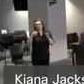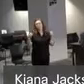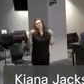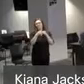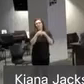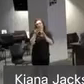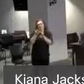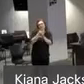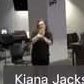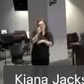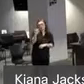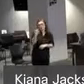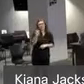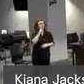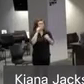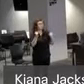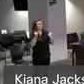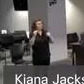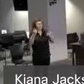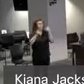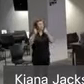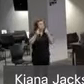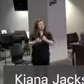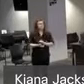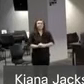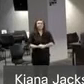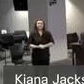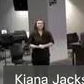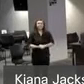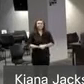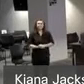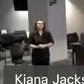And at this point, I would pause for any questions.